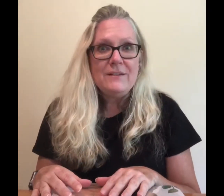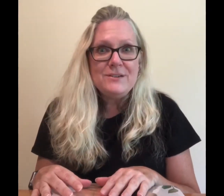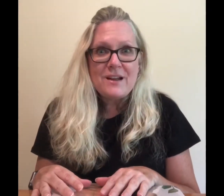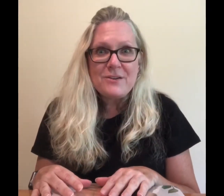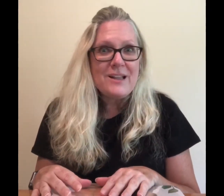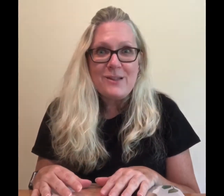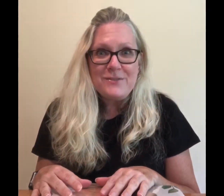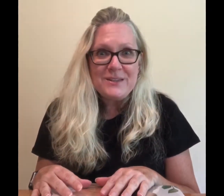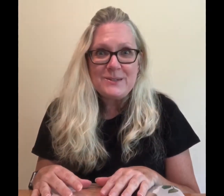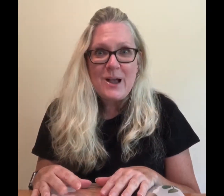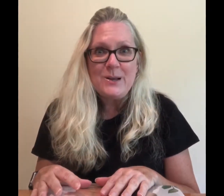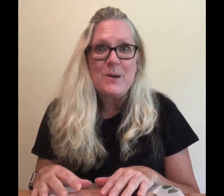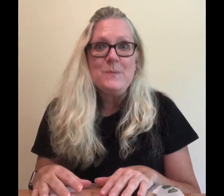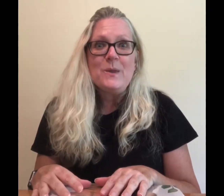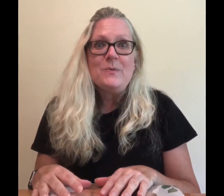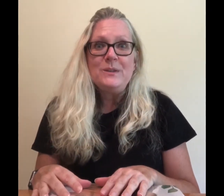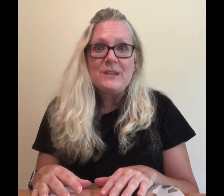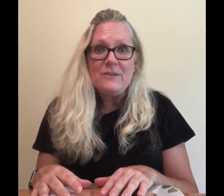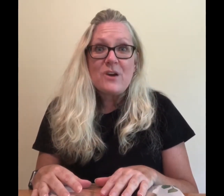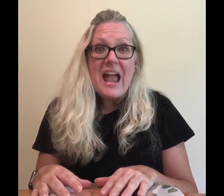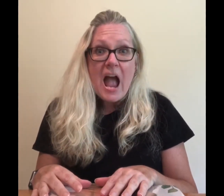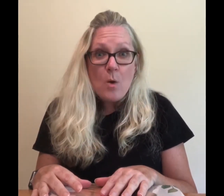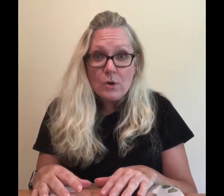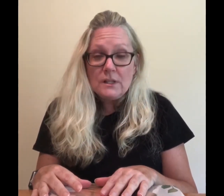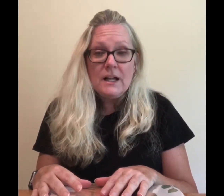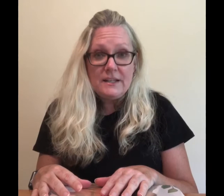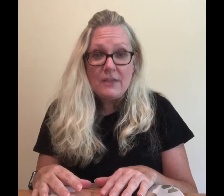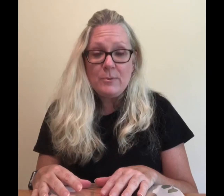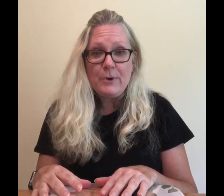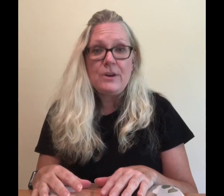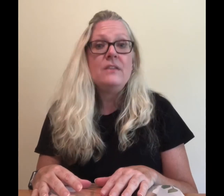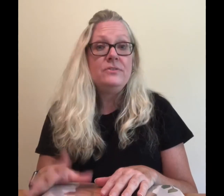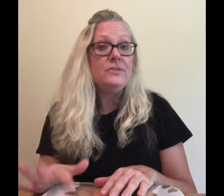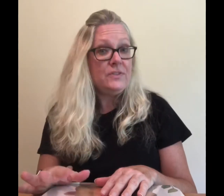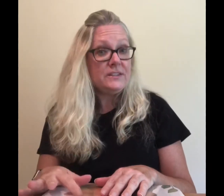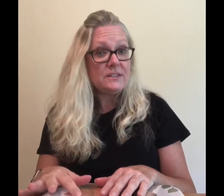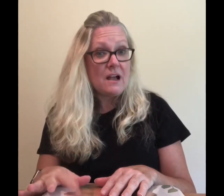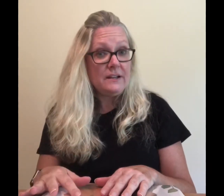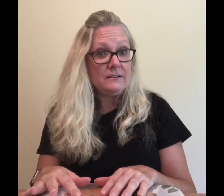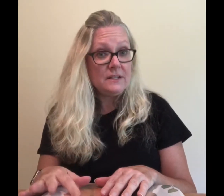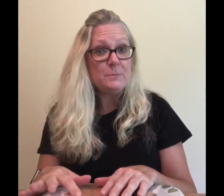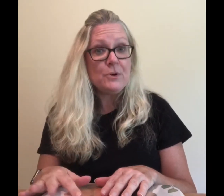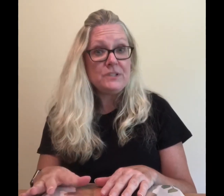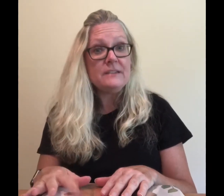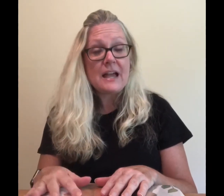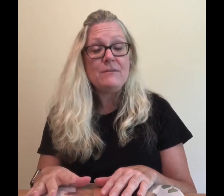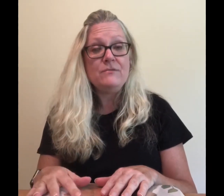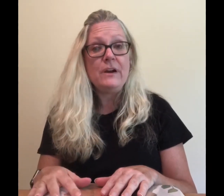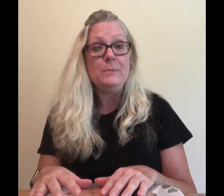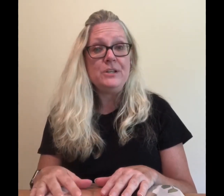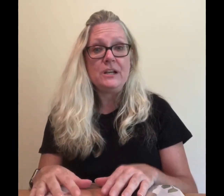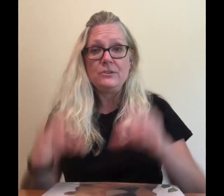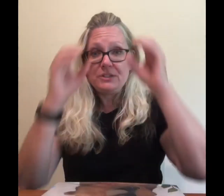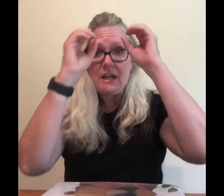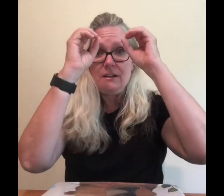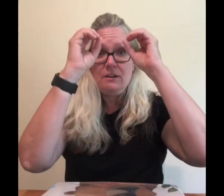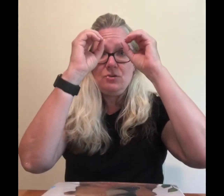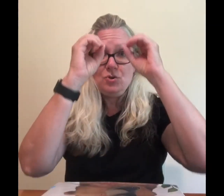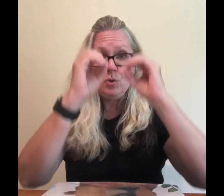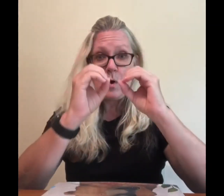another, I love this sign. This sign for owl, another bird. This bird does have a very particular sign. Two